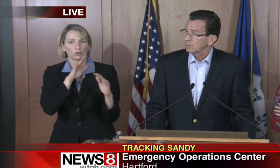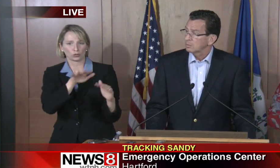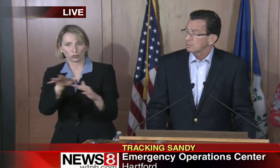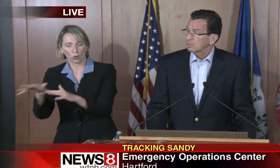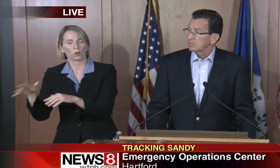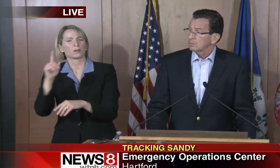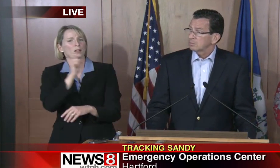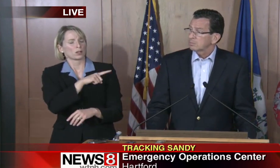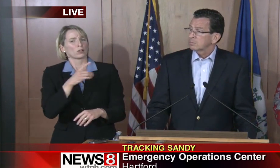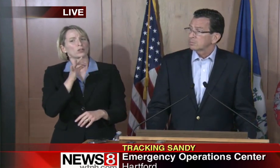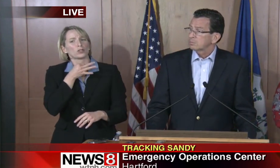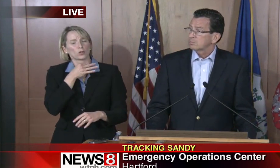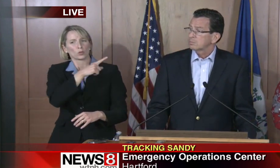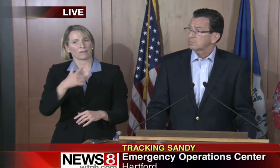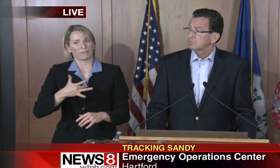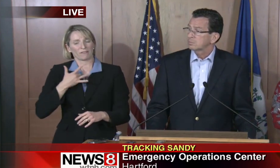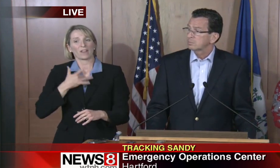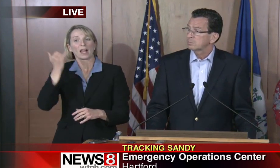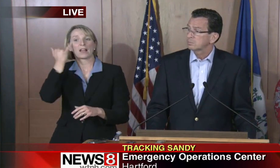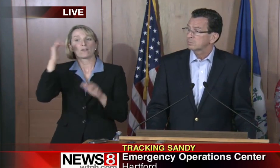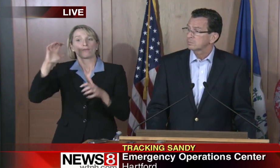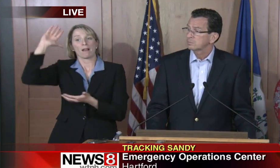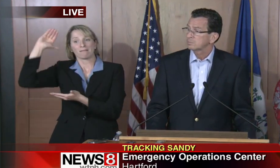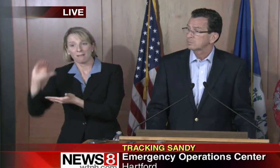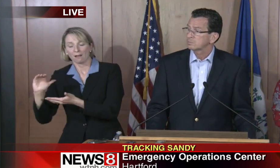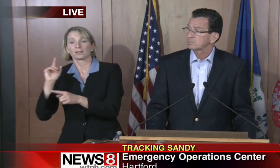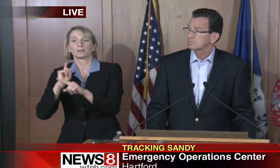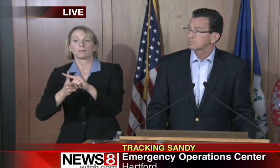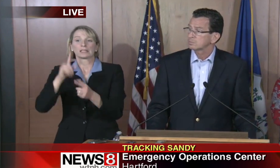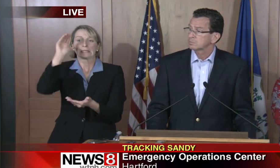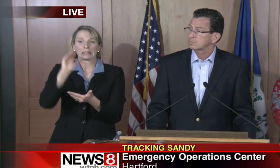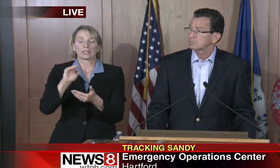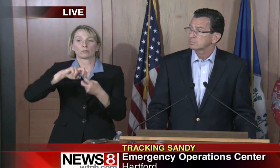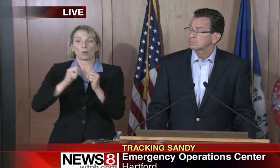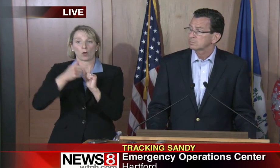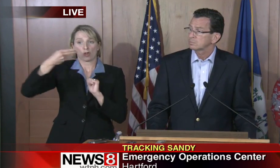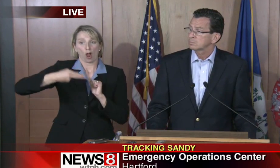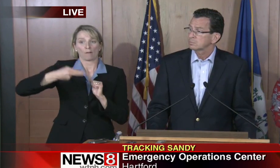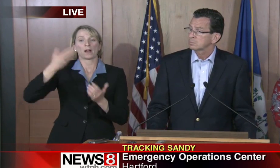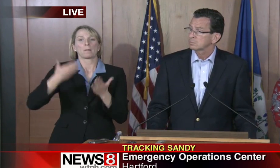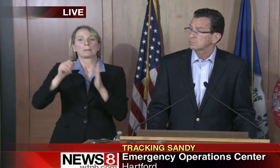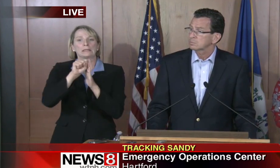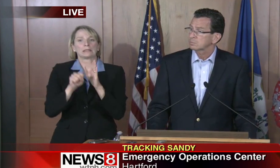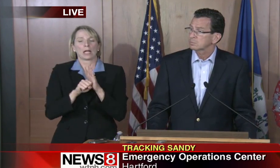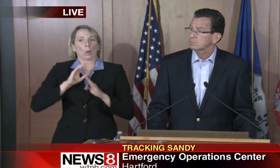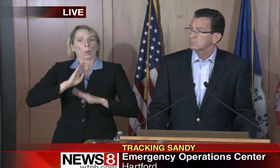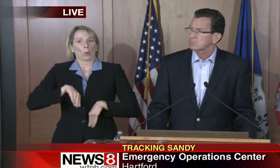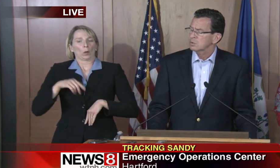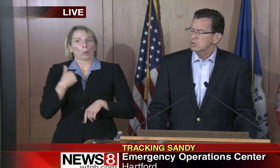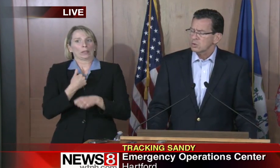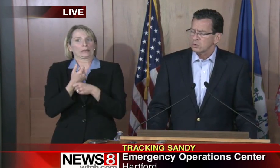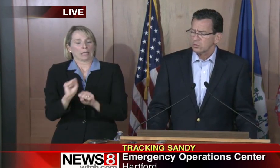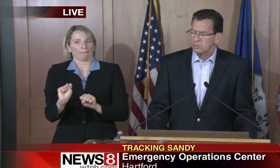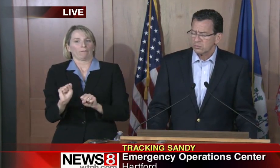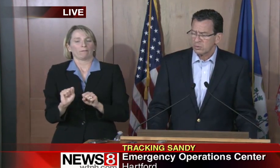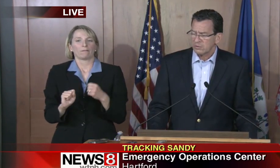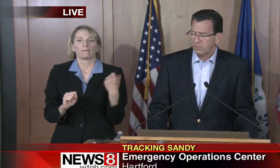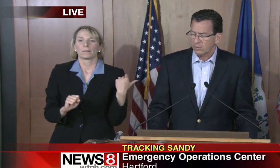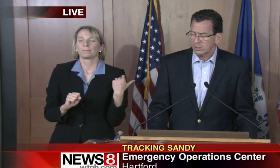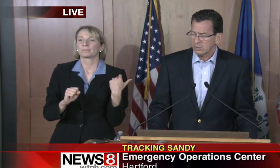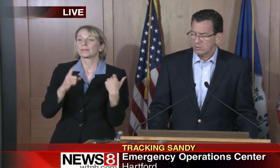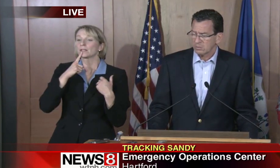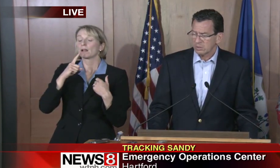do you feel in any way with the lower rainfall and the less problems in the Hartford area, for example, that the state has dodged a bullet in any way, or do you not do that?